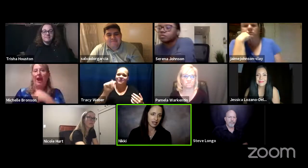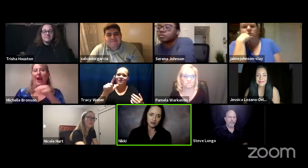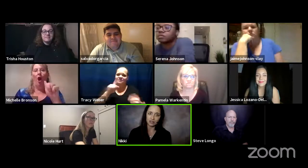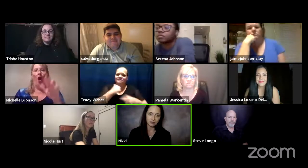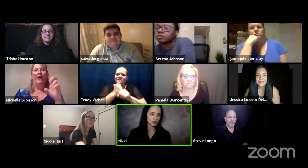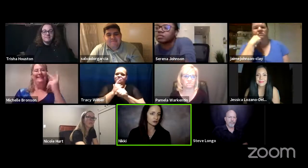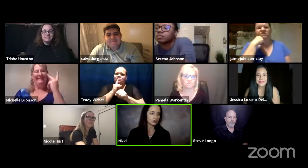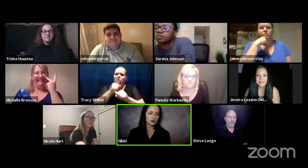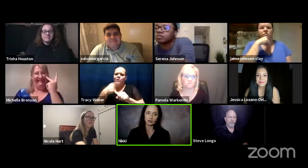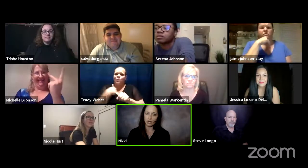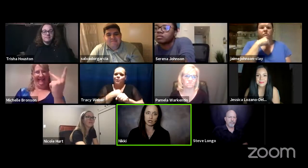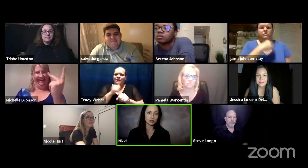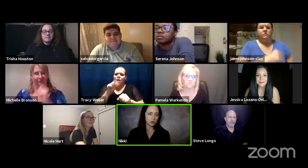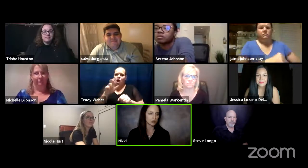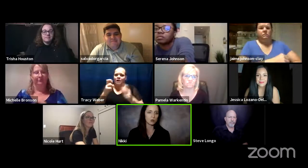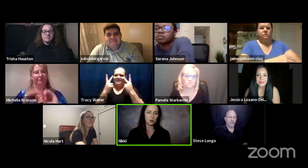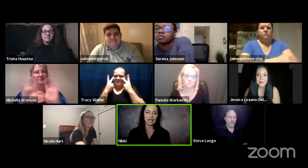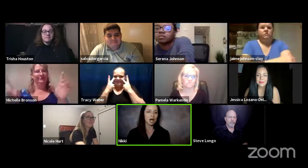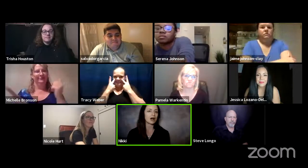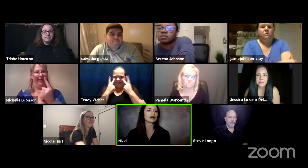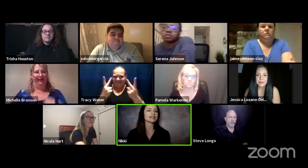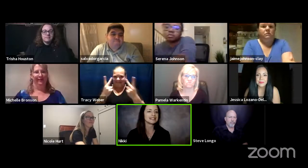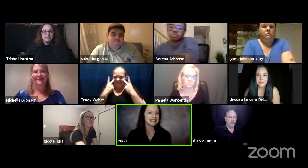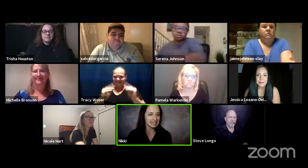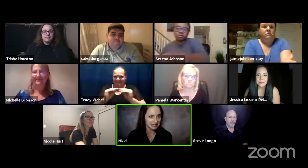Everything's virtual, so make sure we are seen.